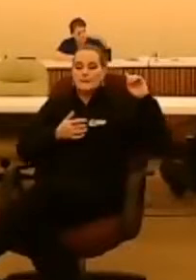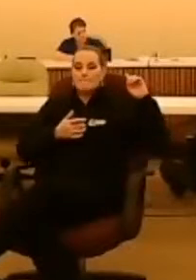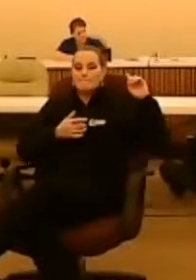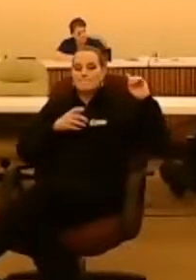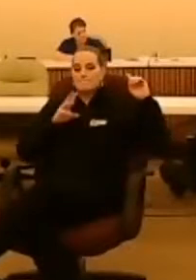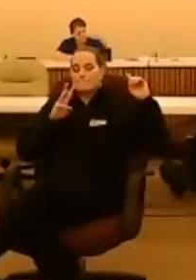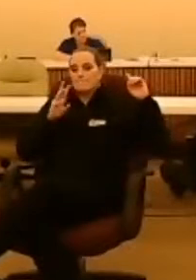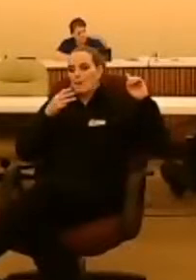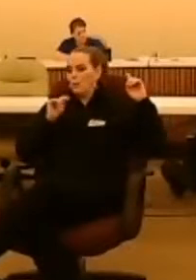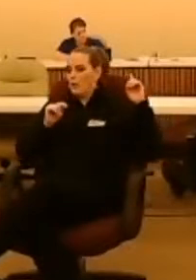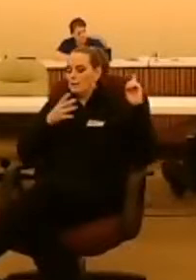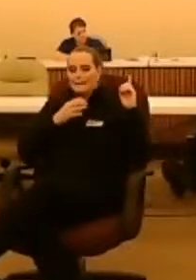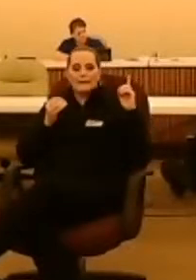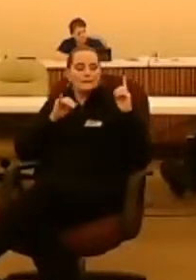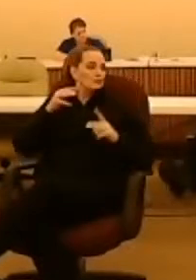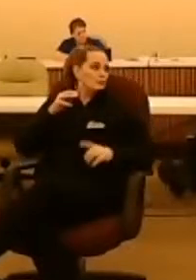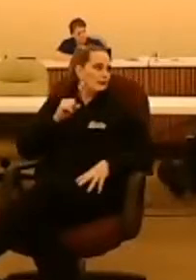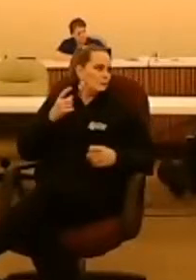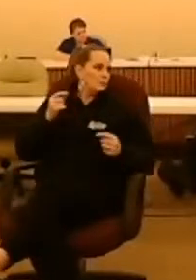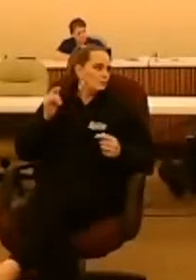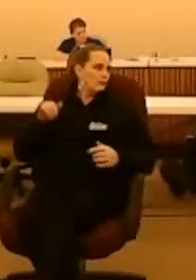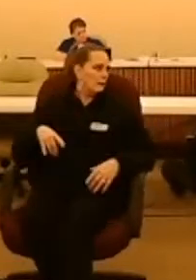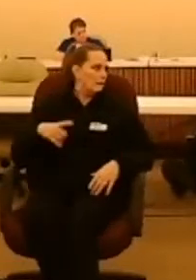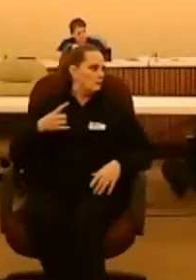Waltz and Jane's firm do that?